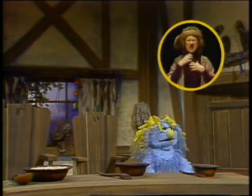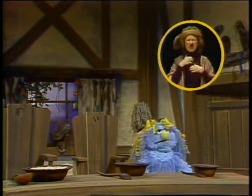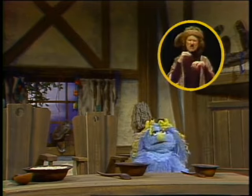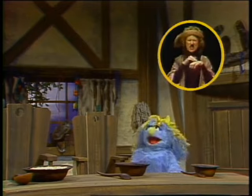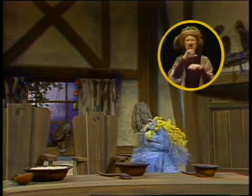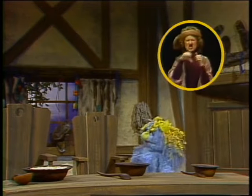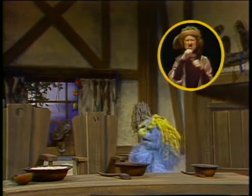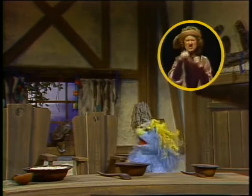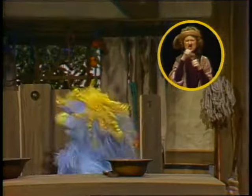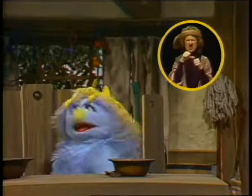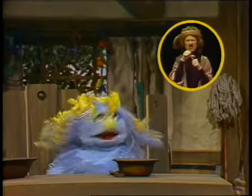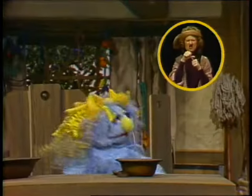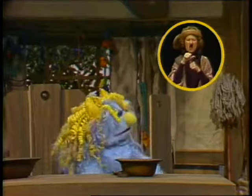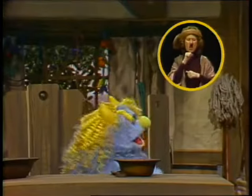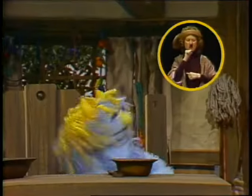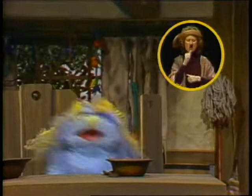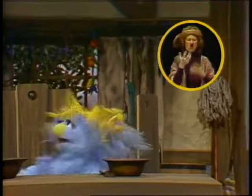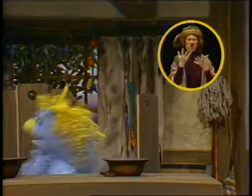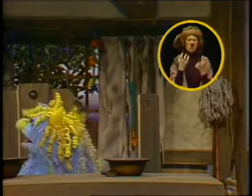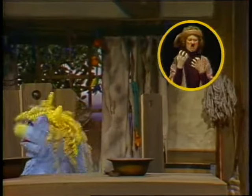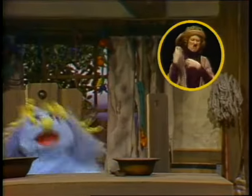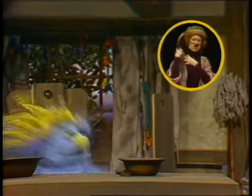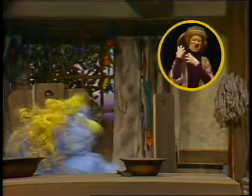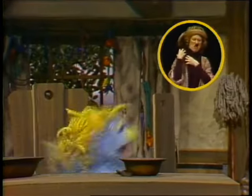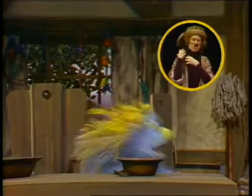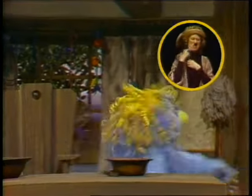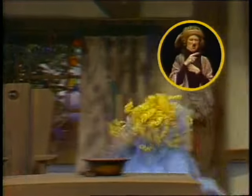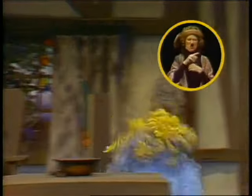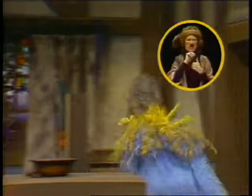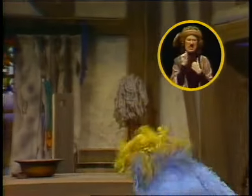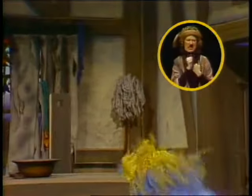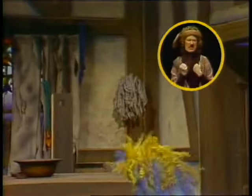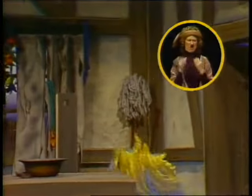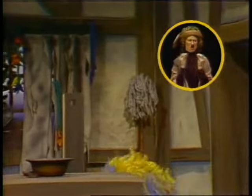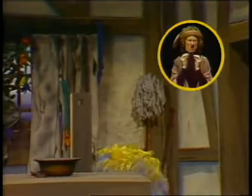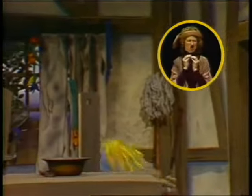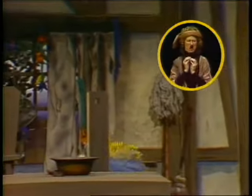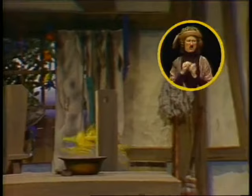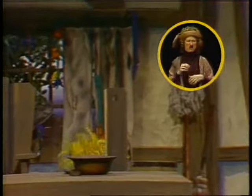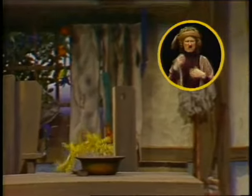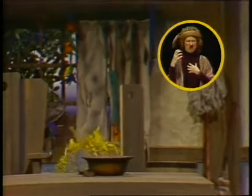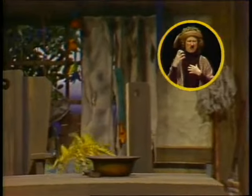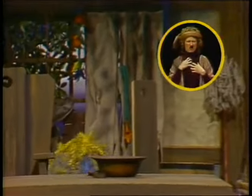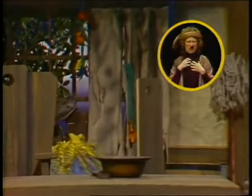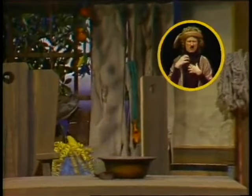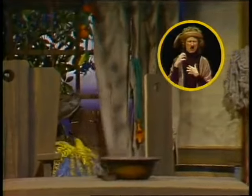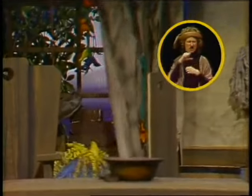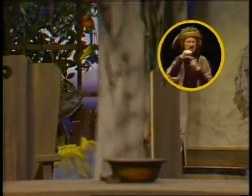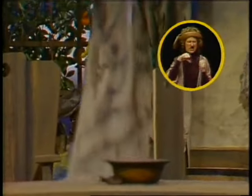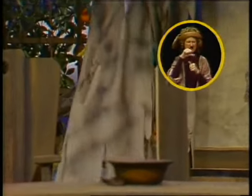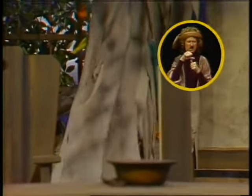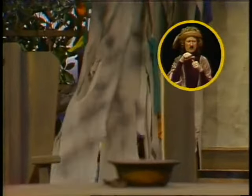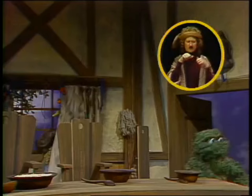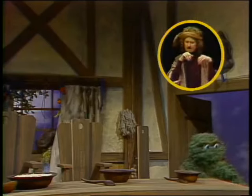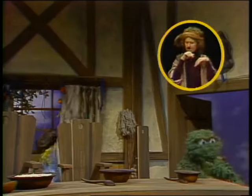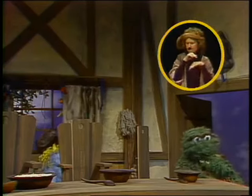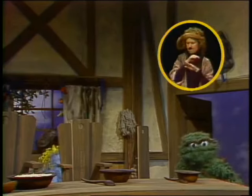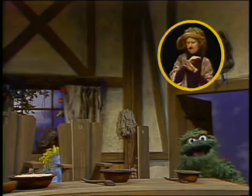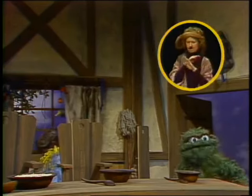Put you down. Where can we go? Let's get in. It was fun, but, you know, it's awfully tiring. Yeah, well, we'll work on it, all right? Well, let's see